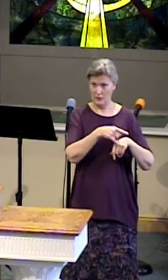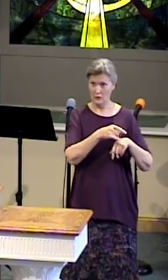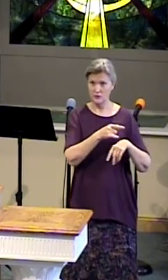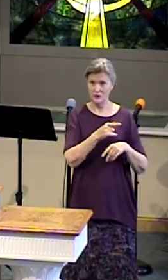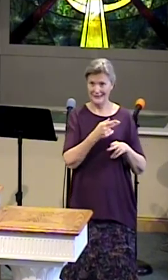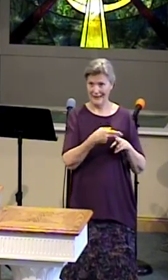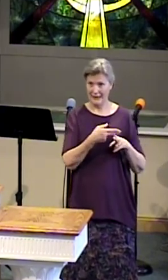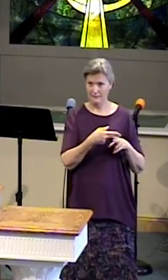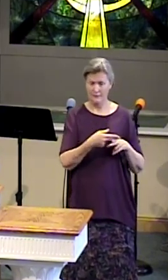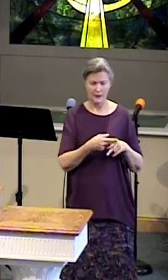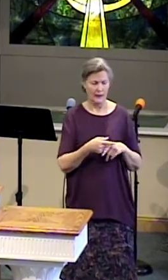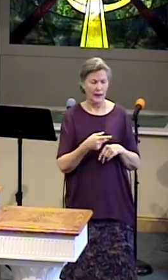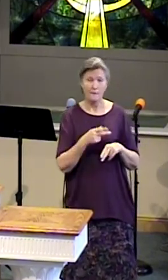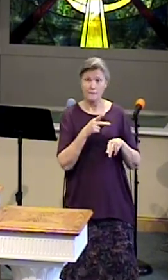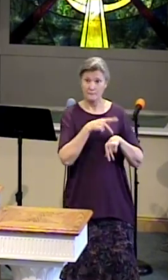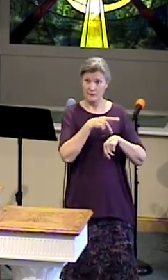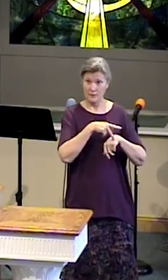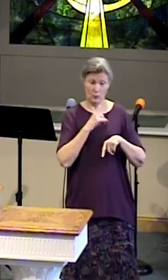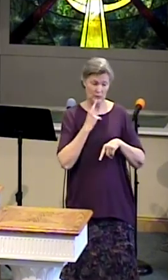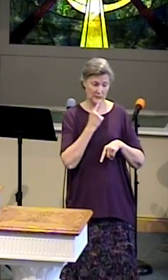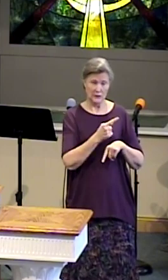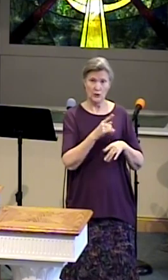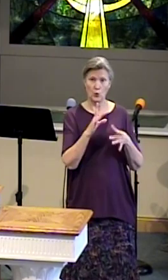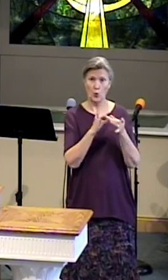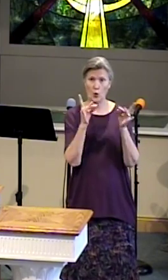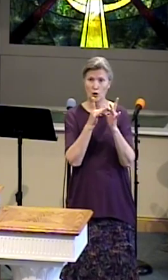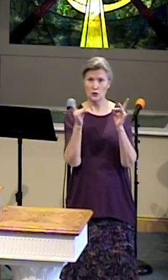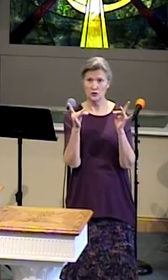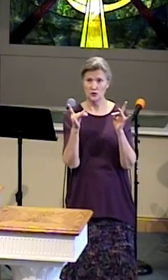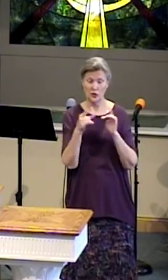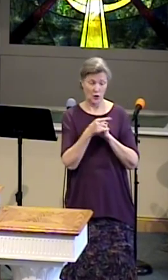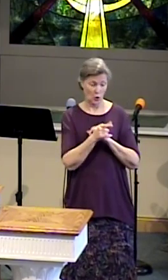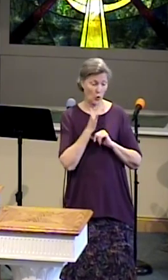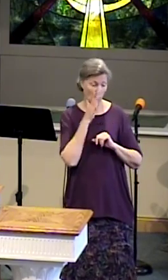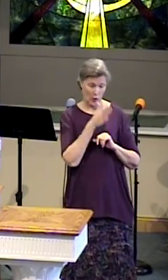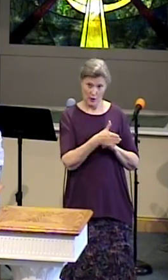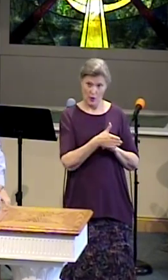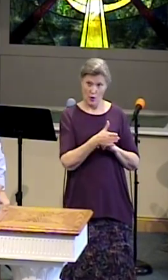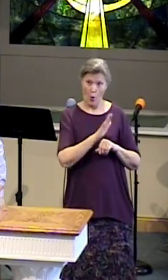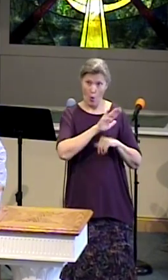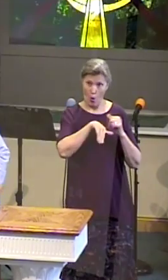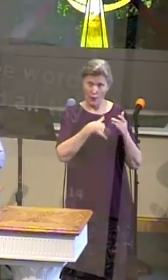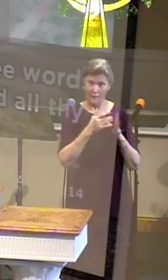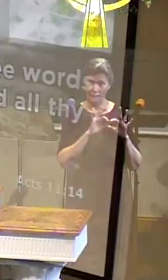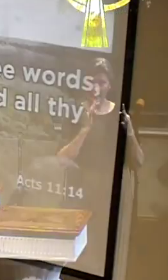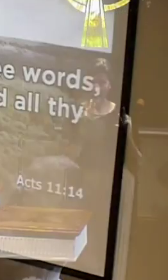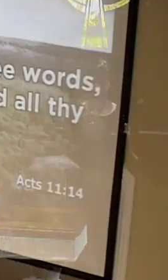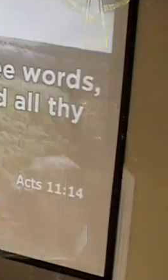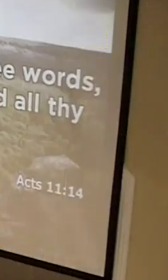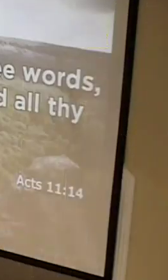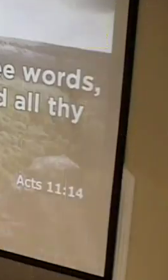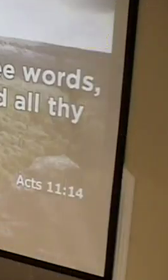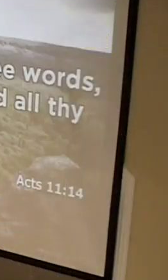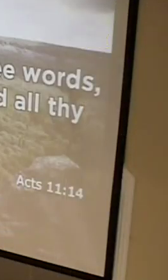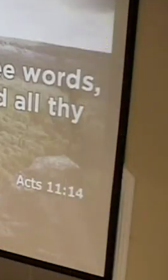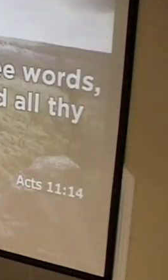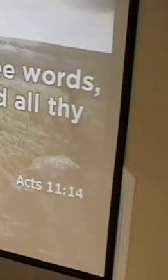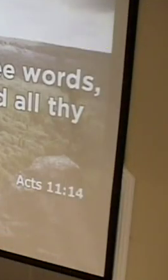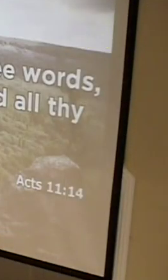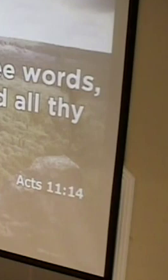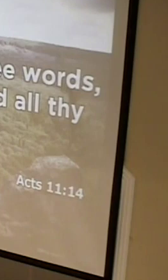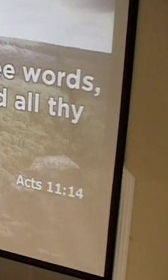Who shall tell thee words whereby thou and all thy house shall be saved? Still